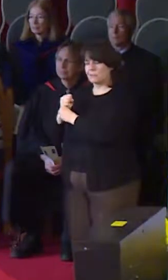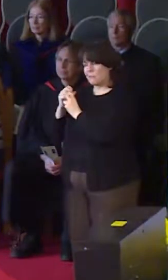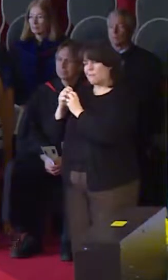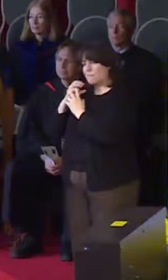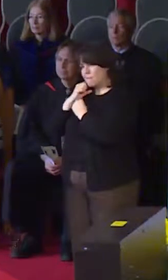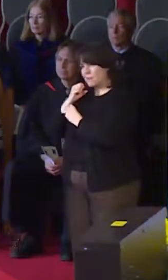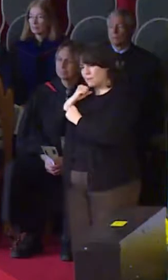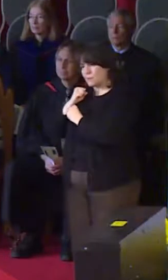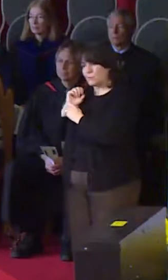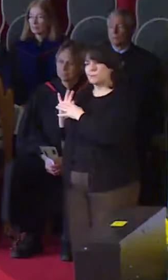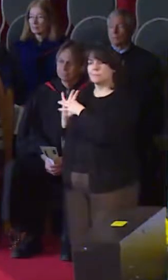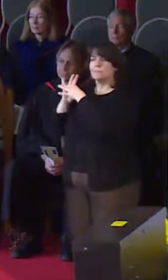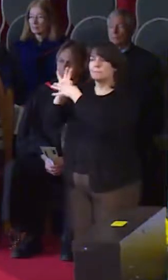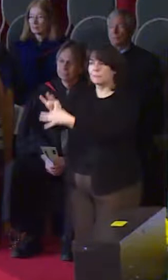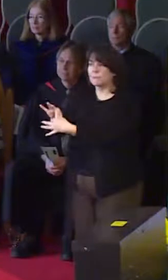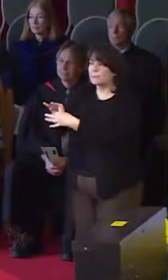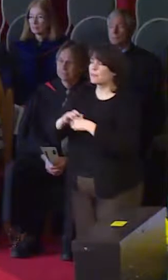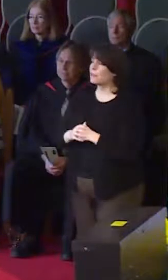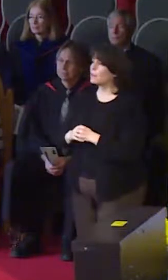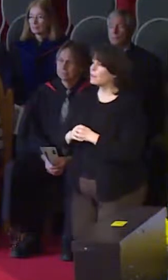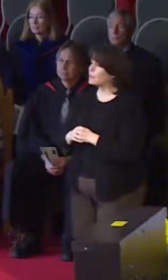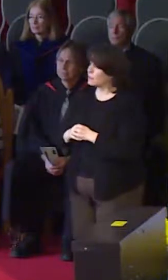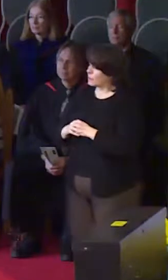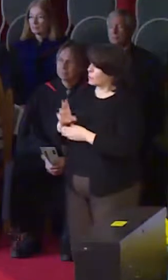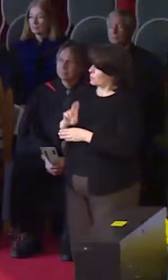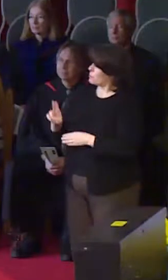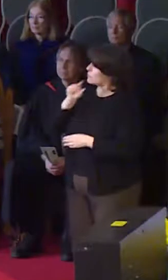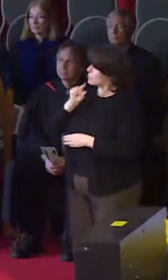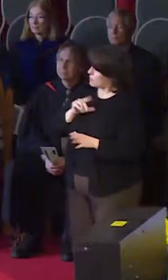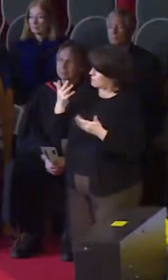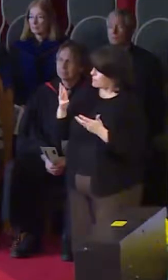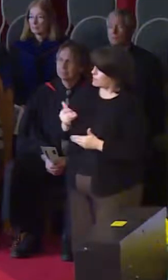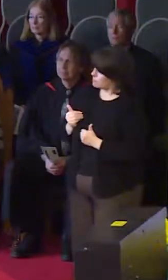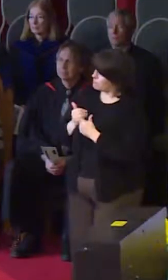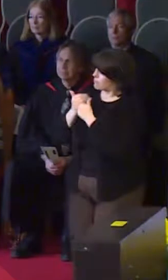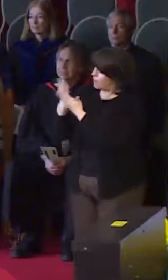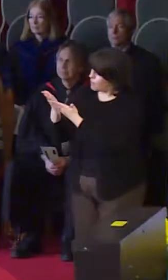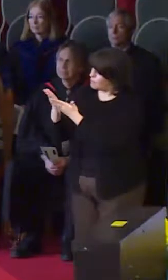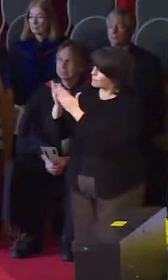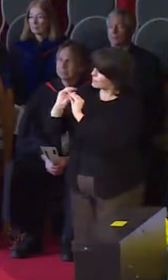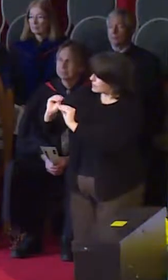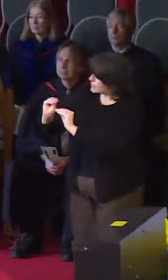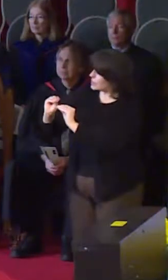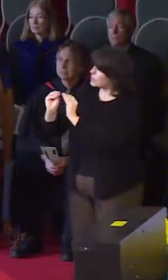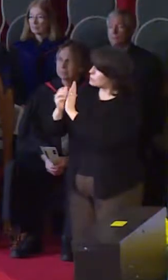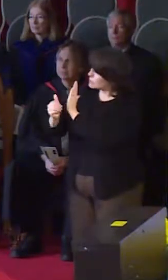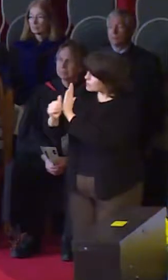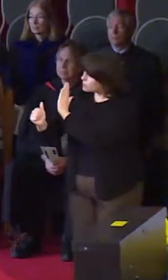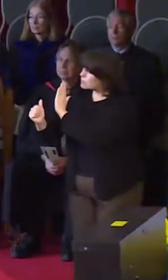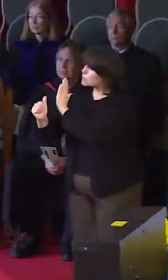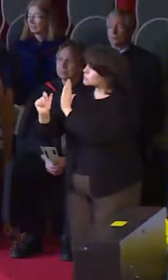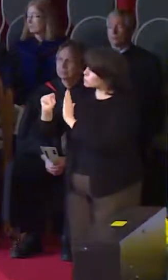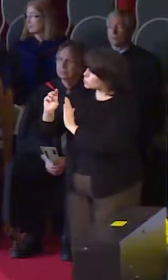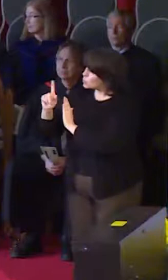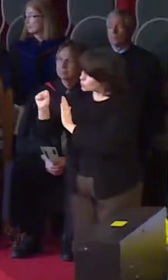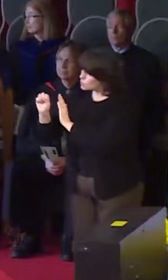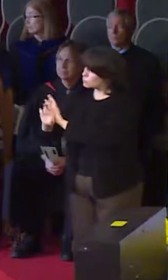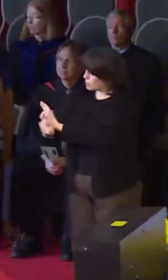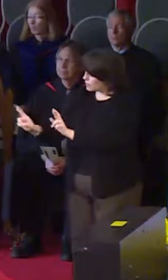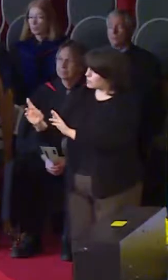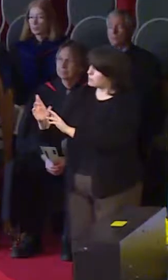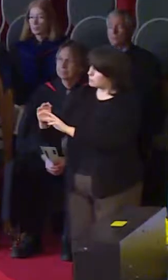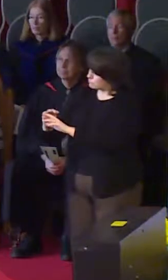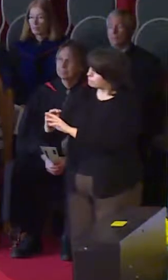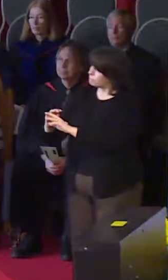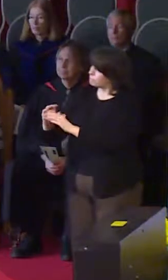So the university has worked hard to provide you with the tools to successfully adapt and navigate through the complexities and dynamics of modern society